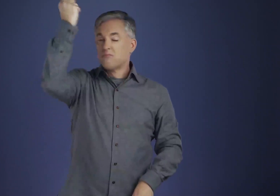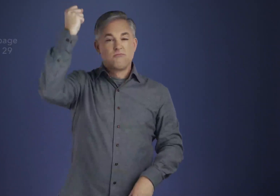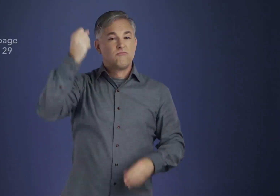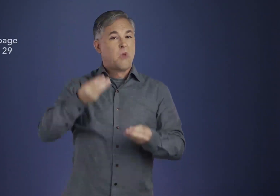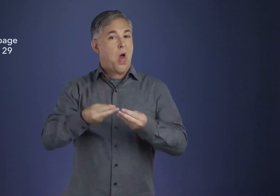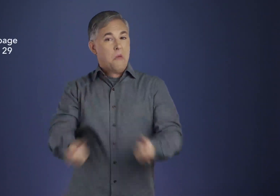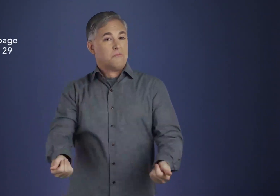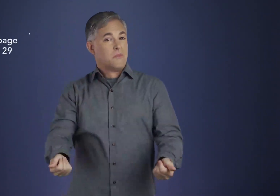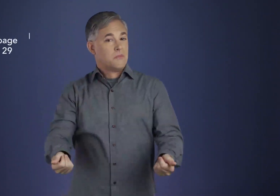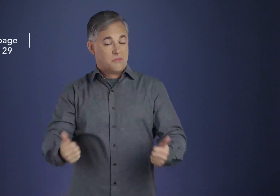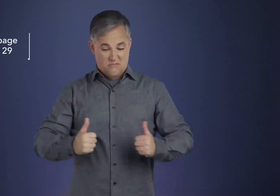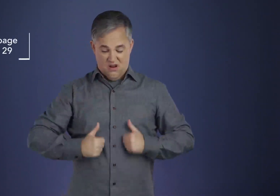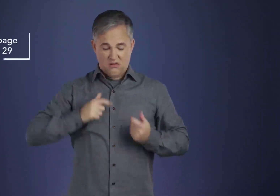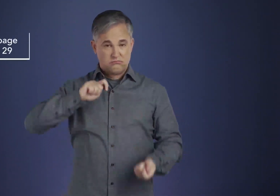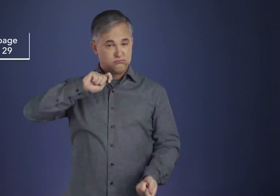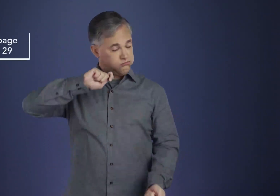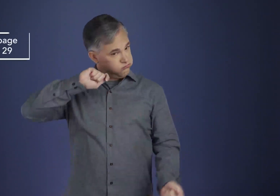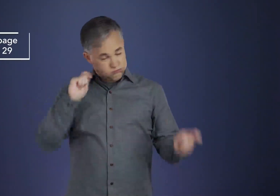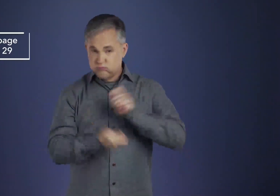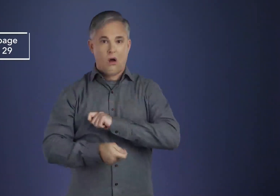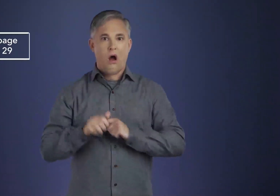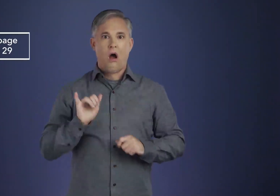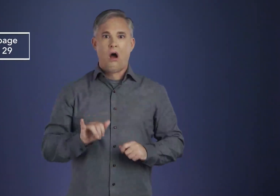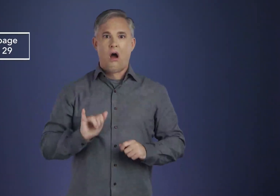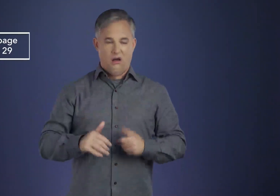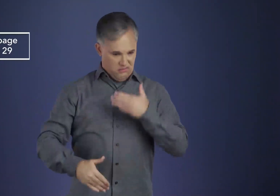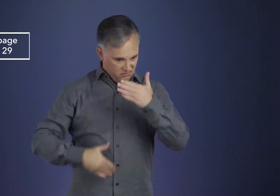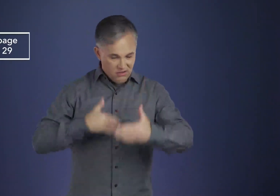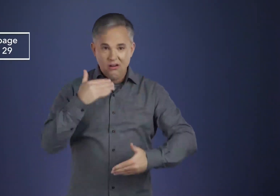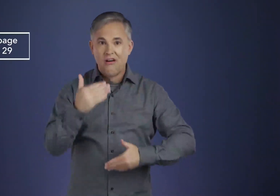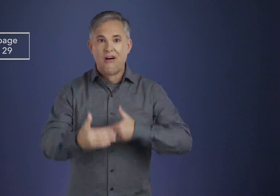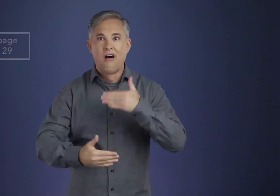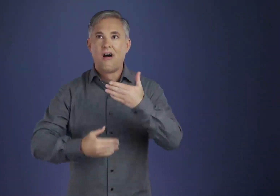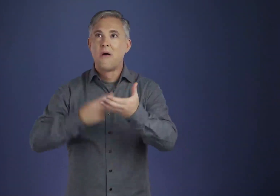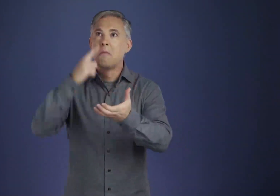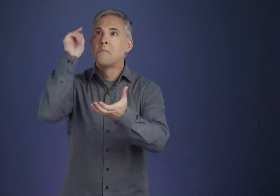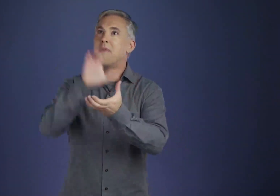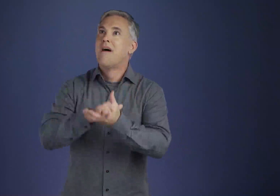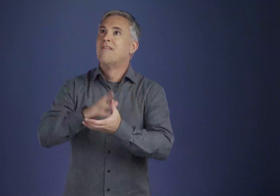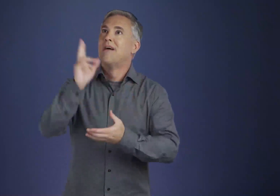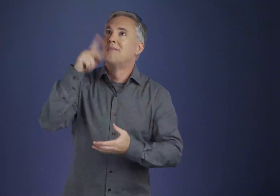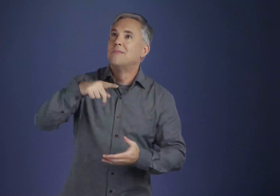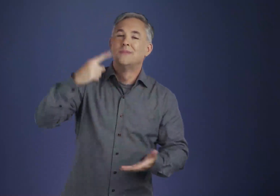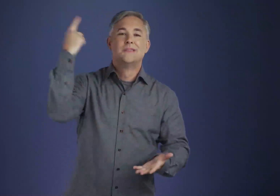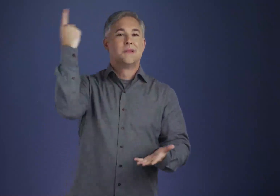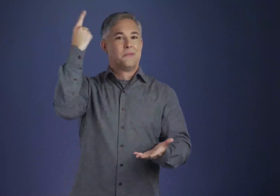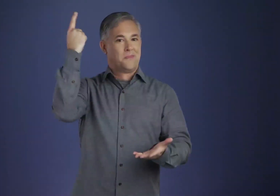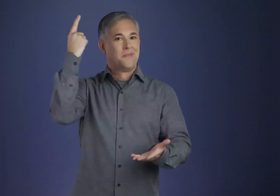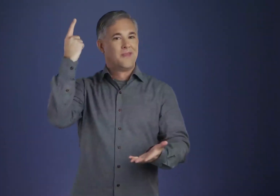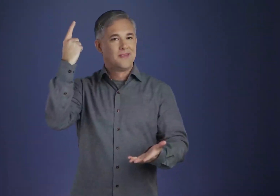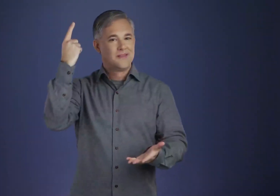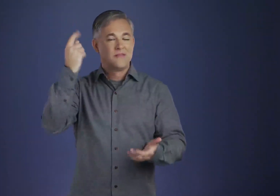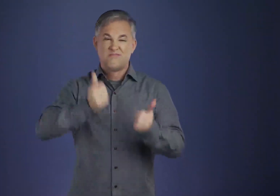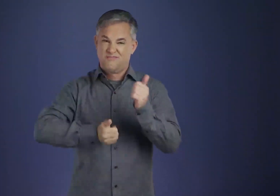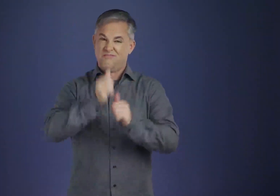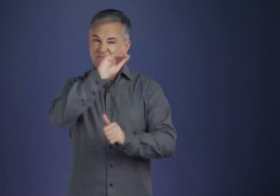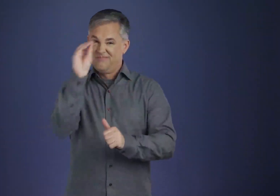Relieved of the alcohol obsession, their lives unaccountably transformed. They came to believe in a higher power, and most